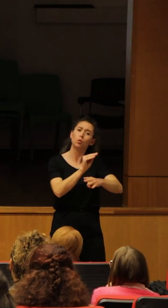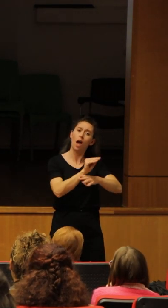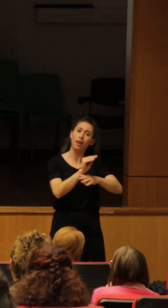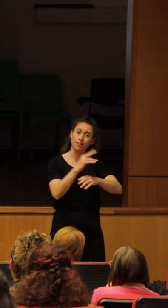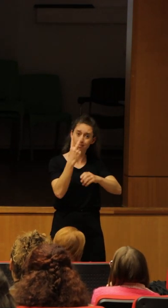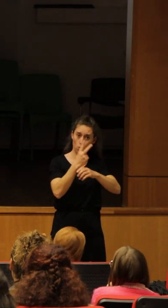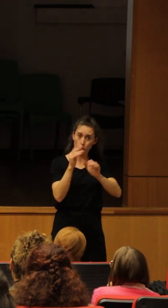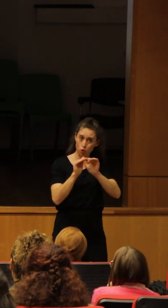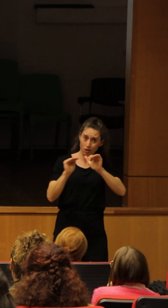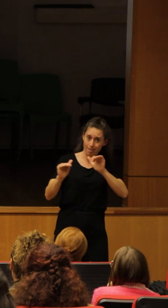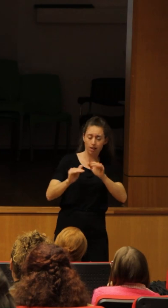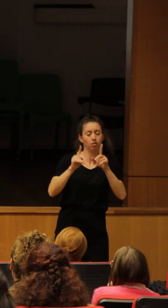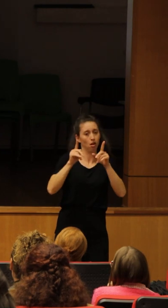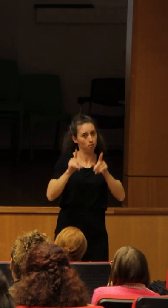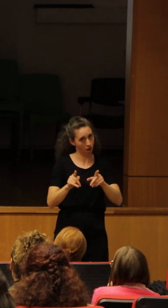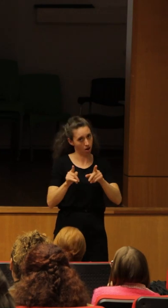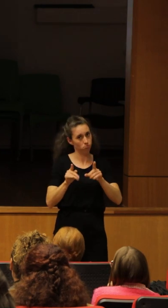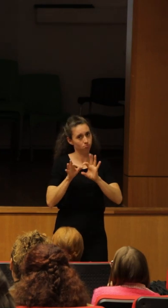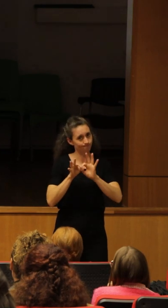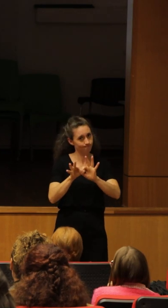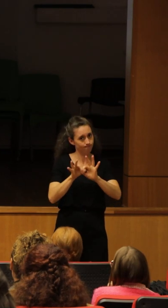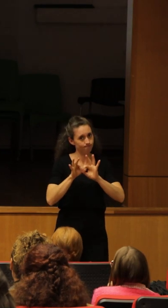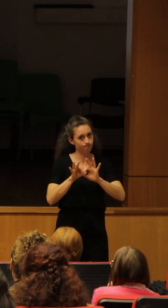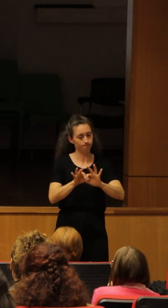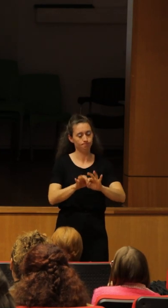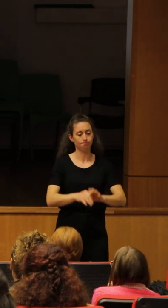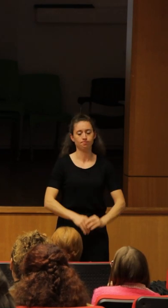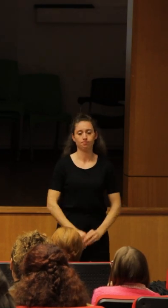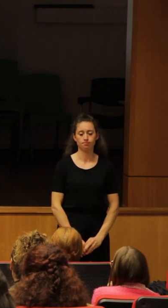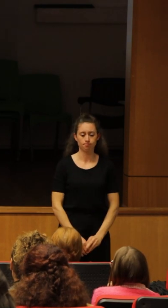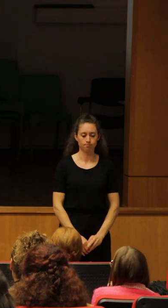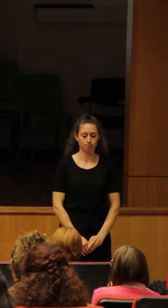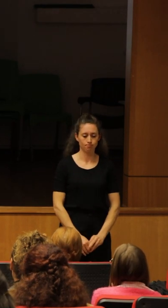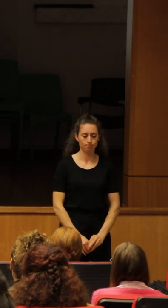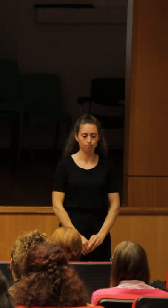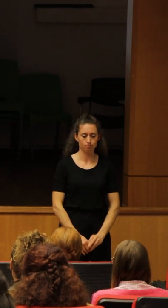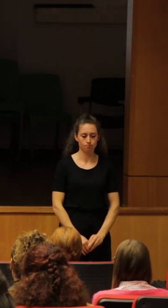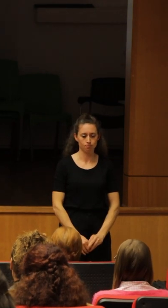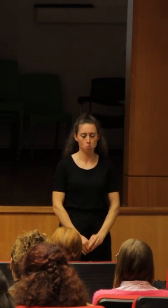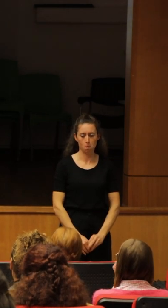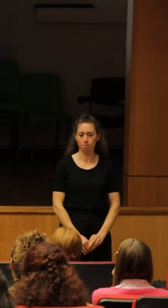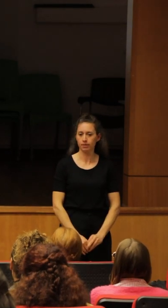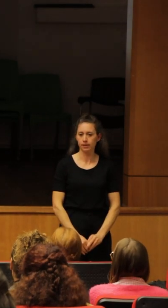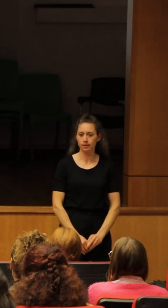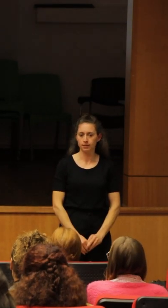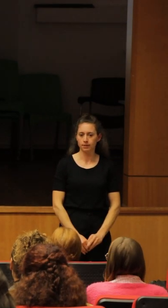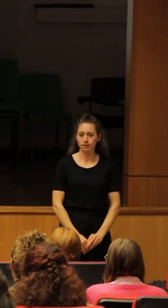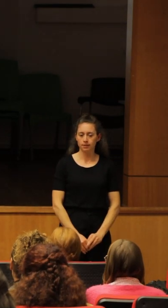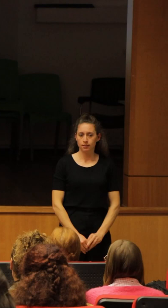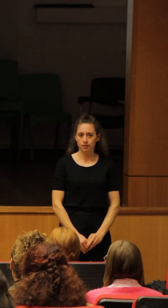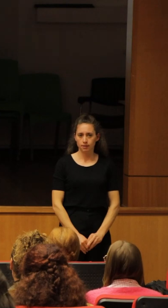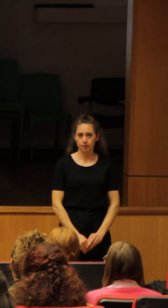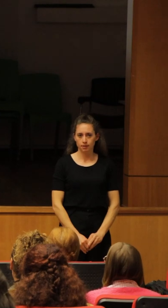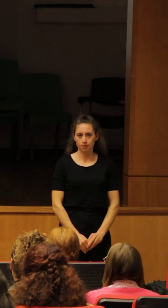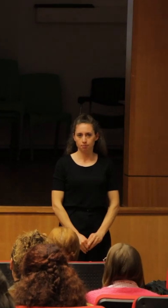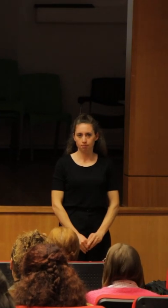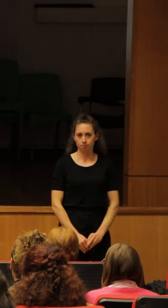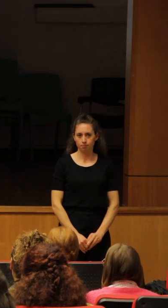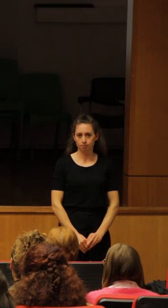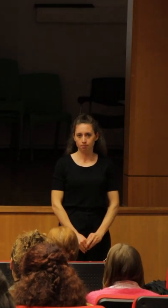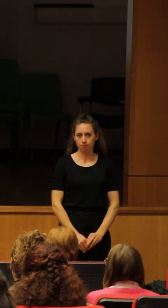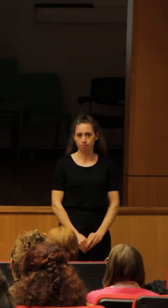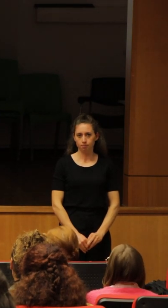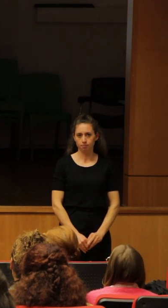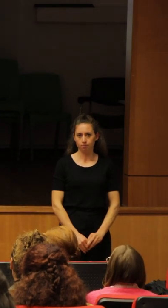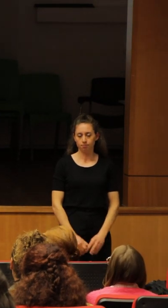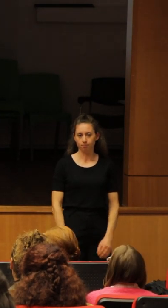nivel? También son condicionadas. Now, for somebody who might come from different cultural or linguistic experience, they may not catch it right away